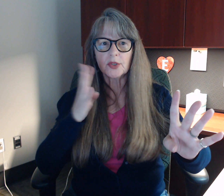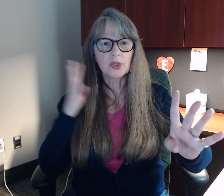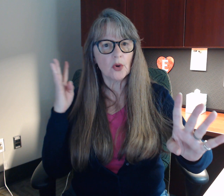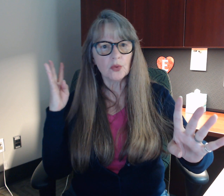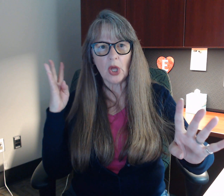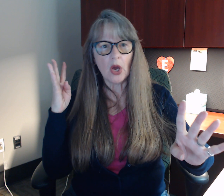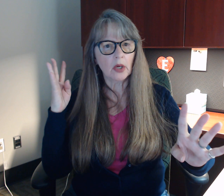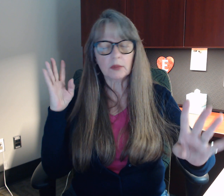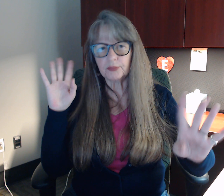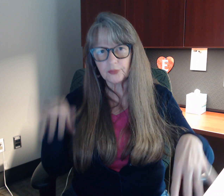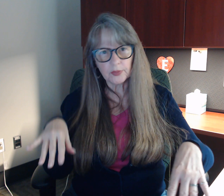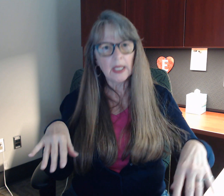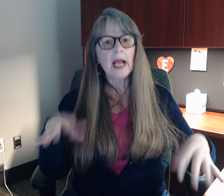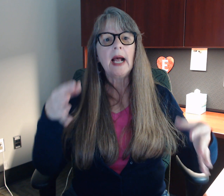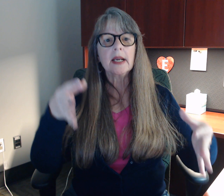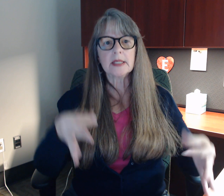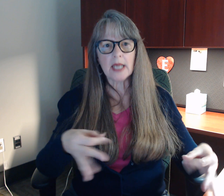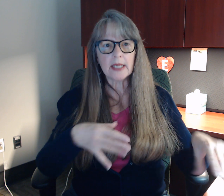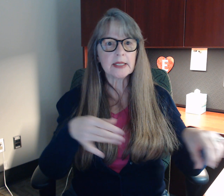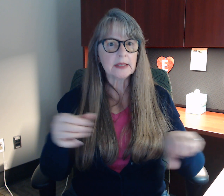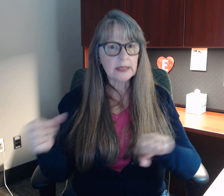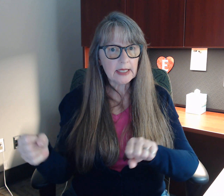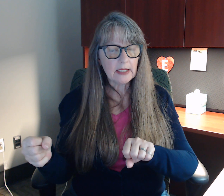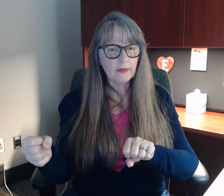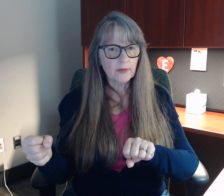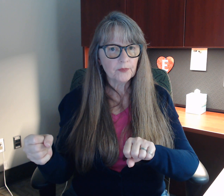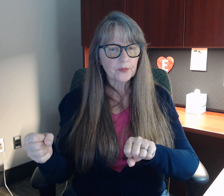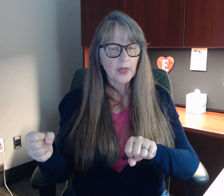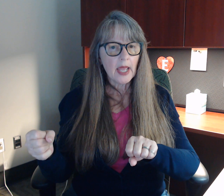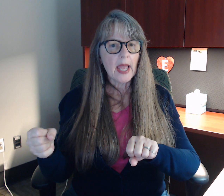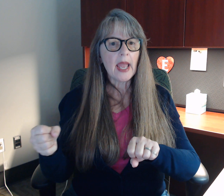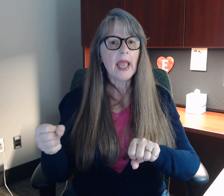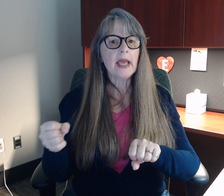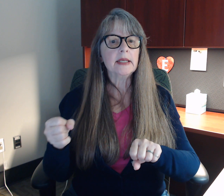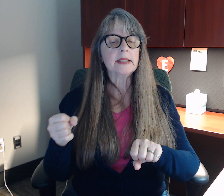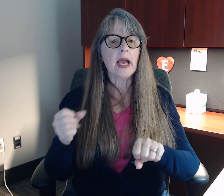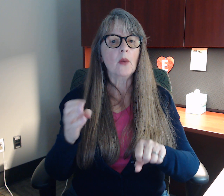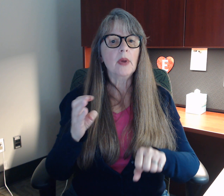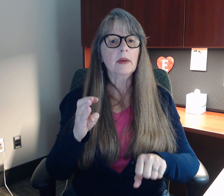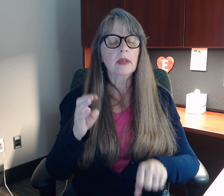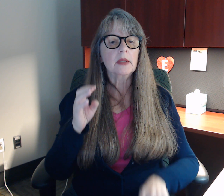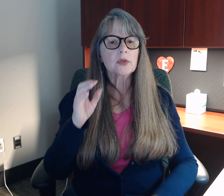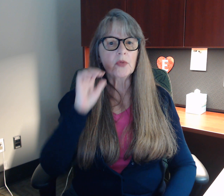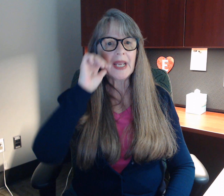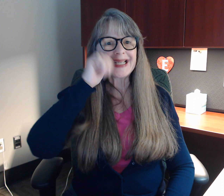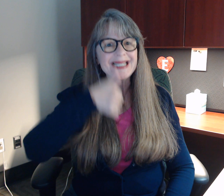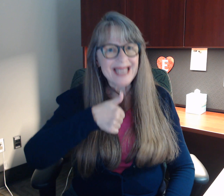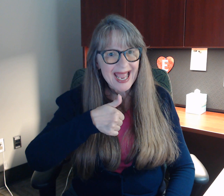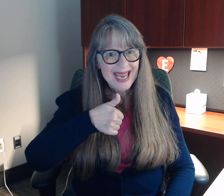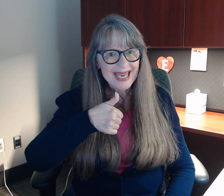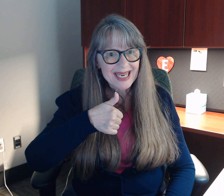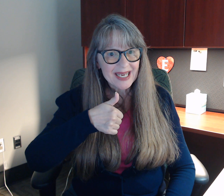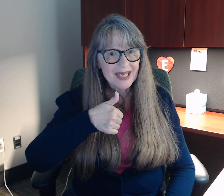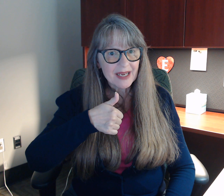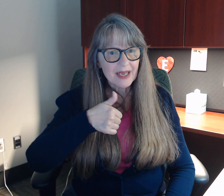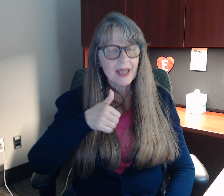so long. I decided to leave, and I went so the next day,